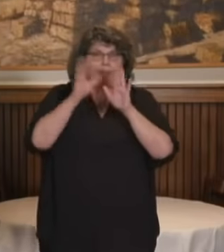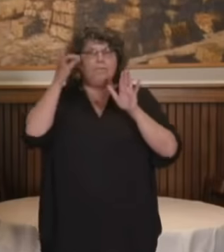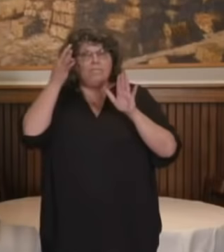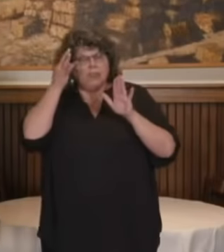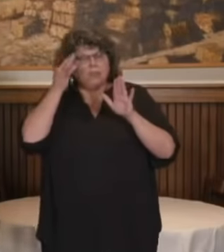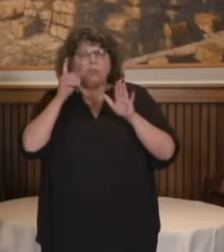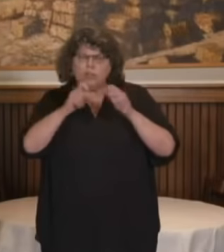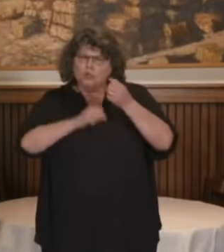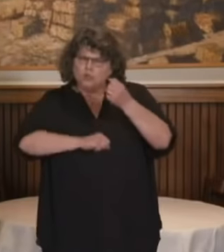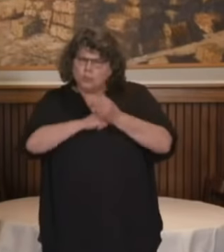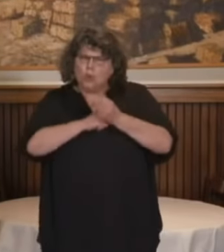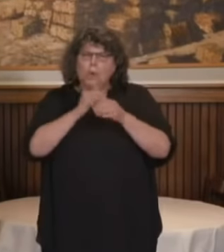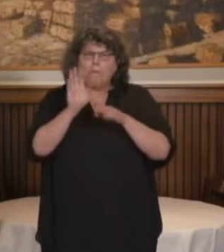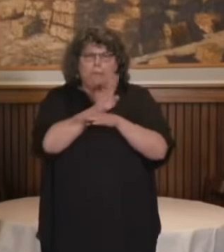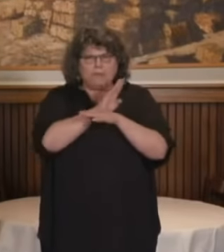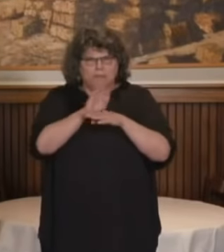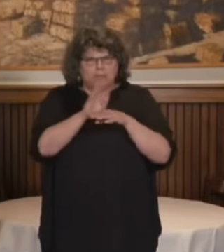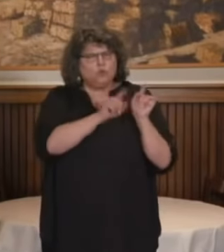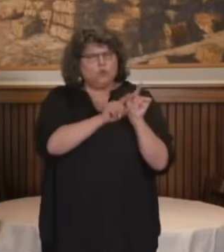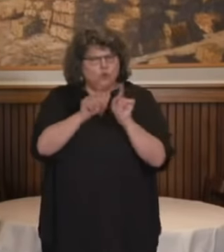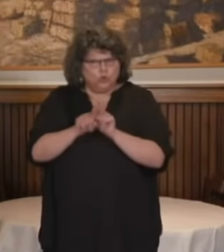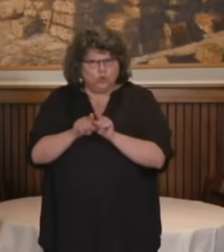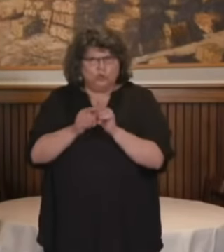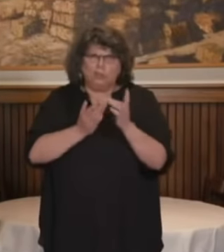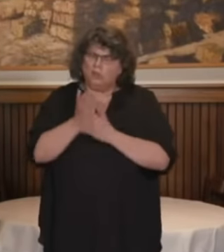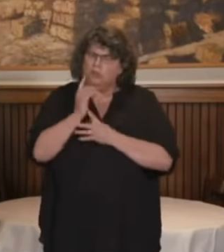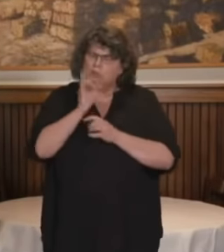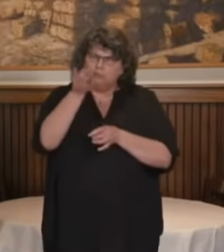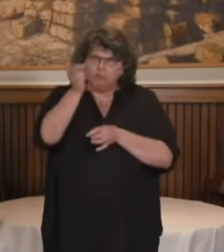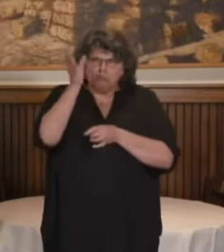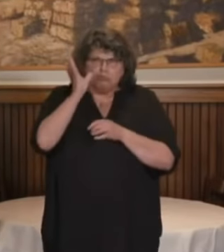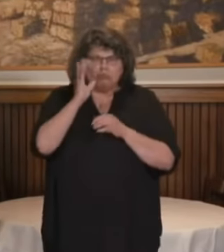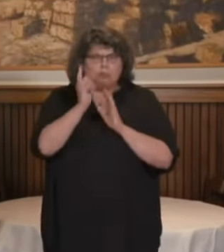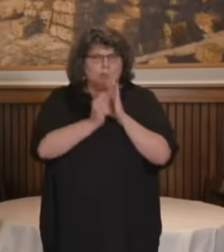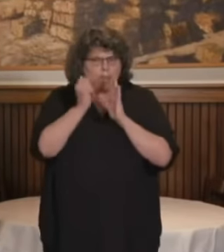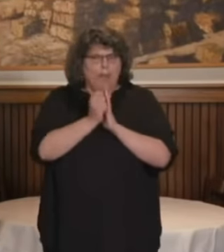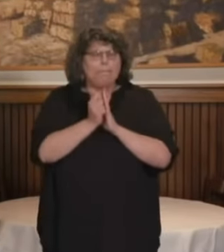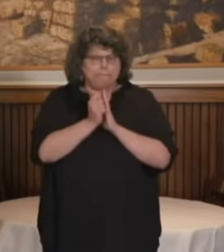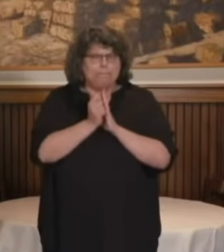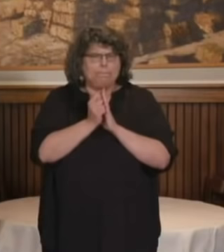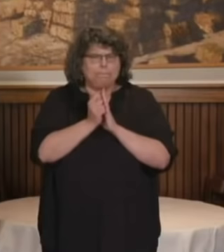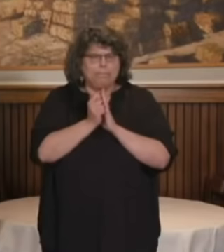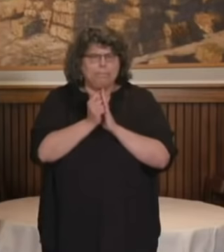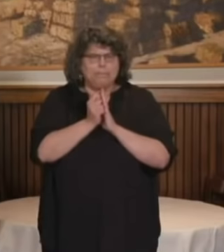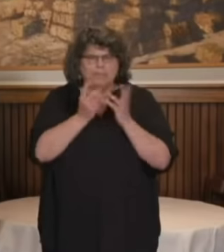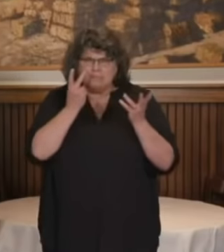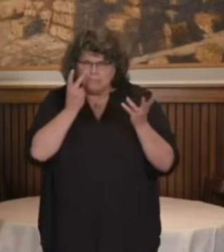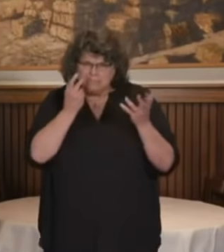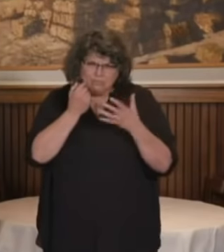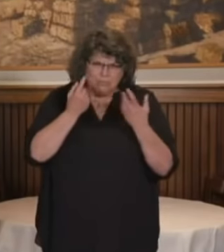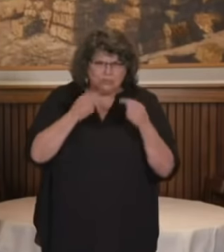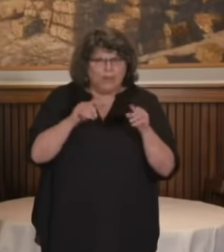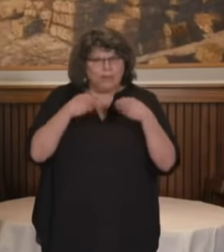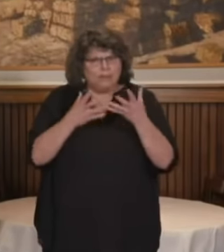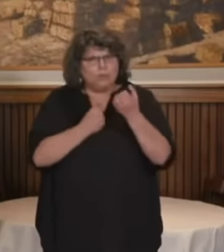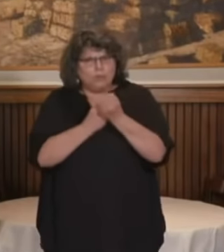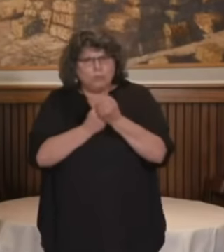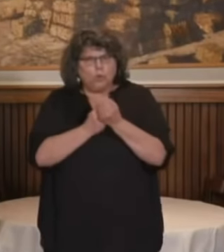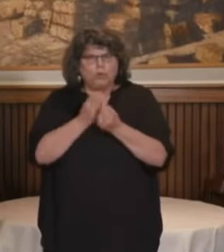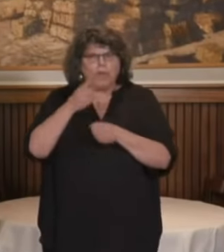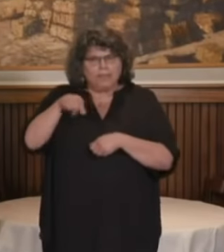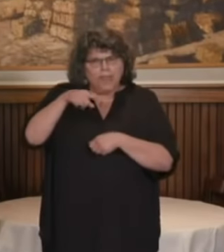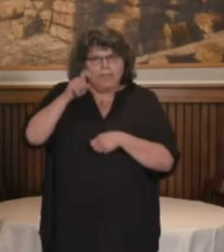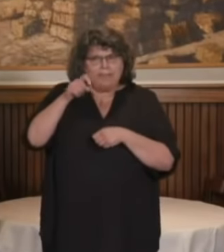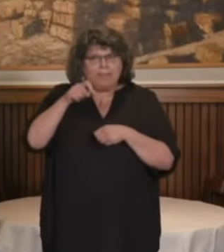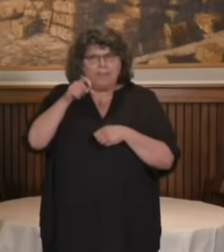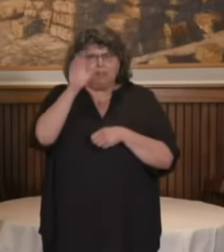support businesses as well as they go through this devastating and trying time, to make sure that they have the support that they deserve and they